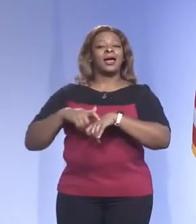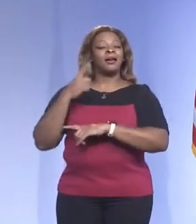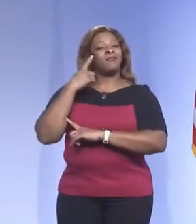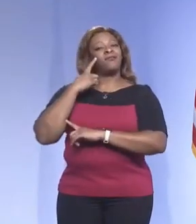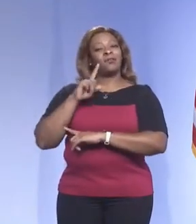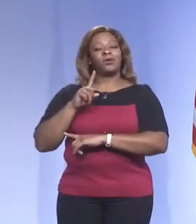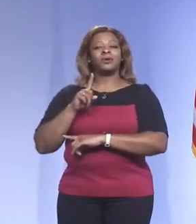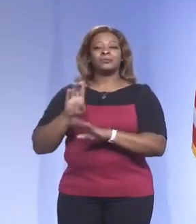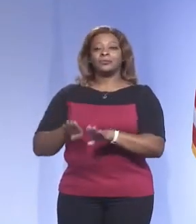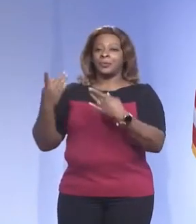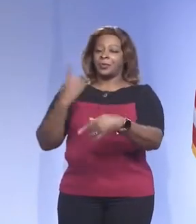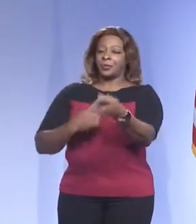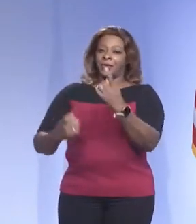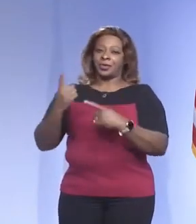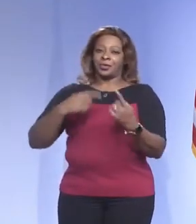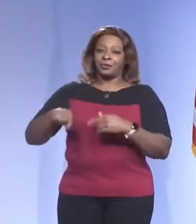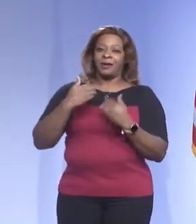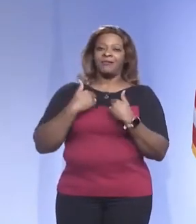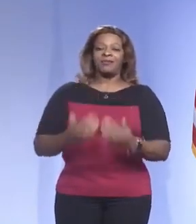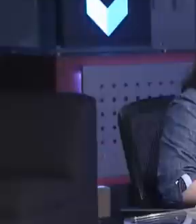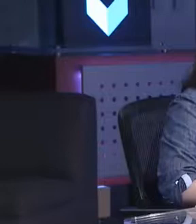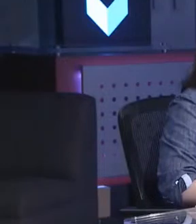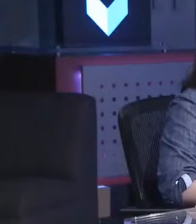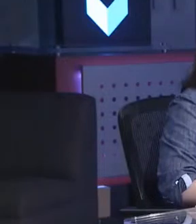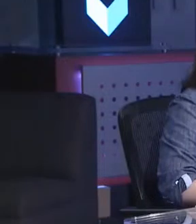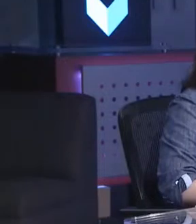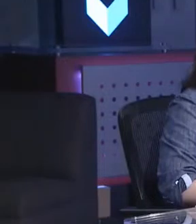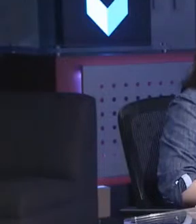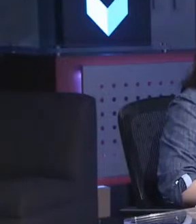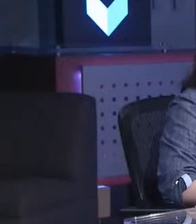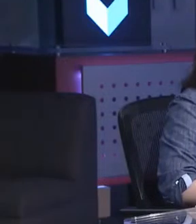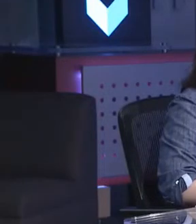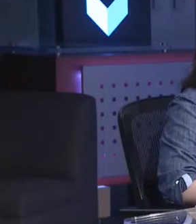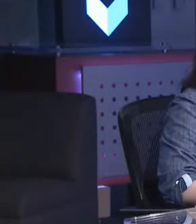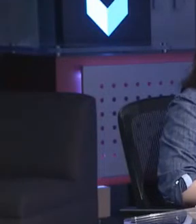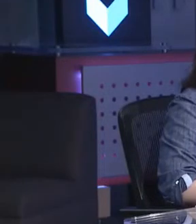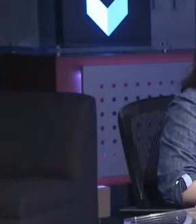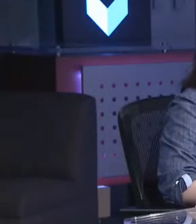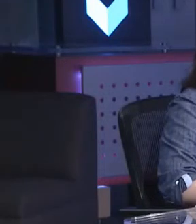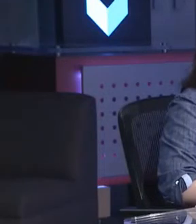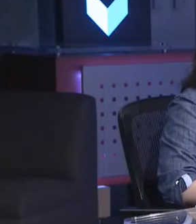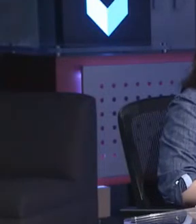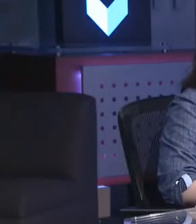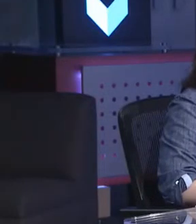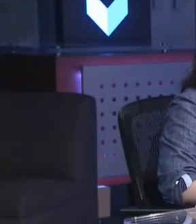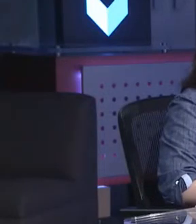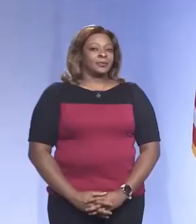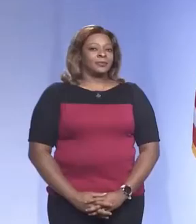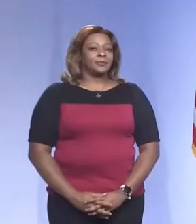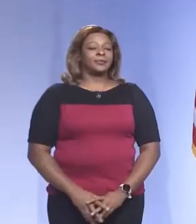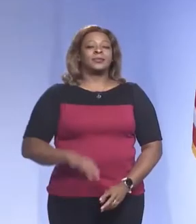for questions that you may have. Jane Roberts, Daily Memphian.